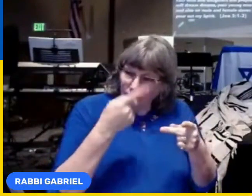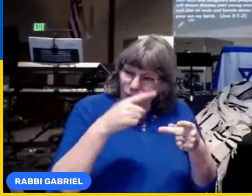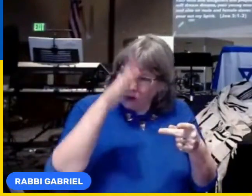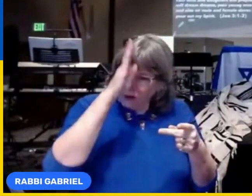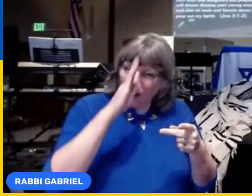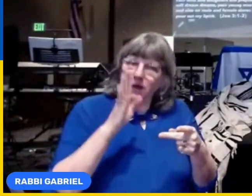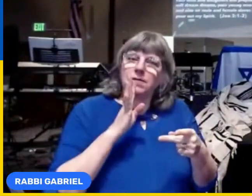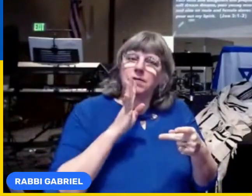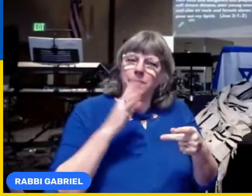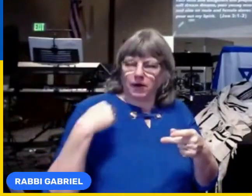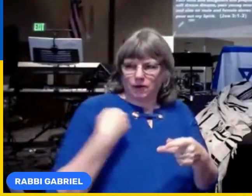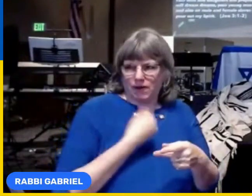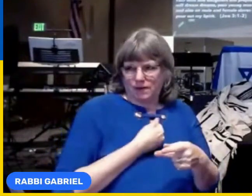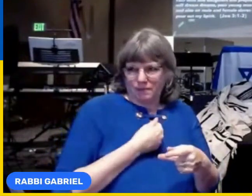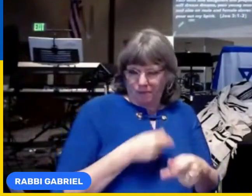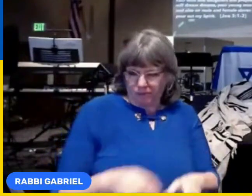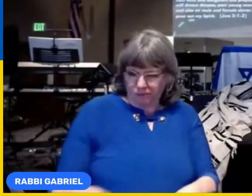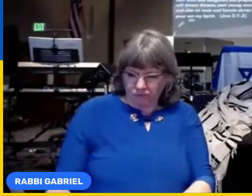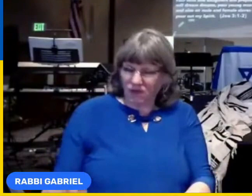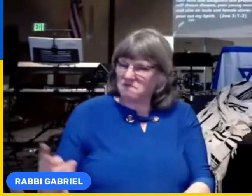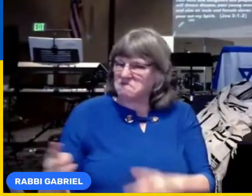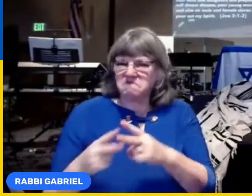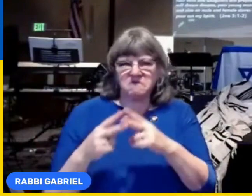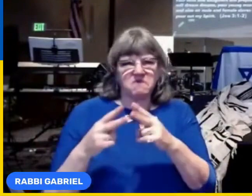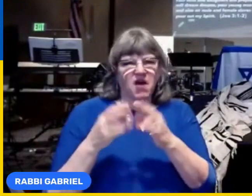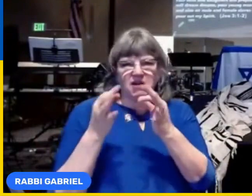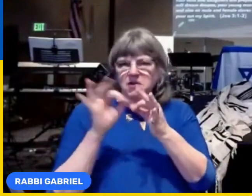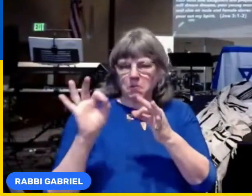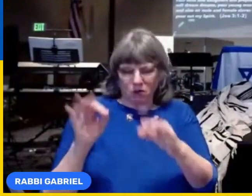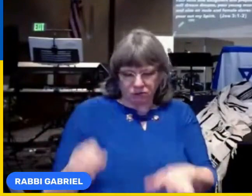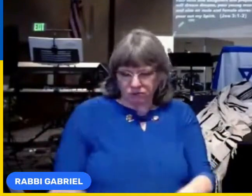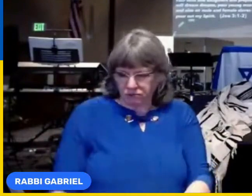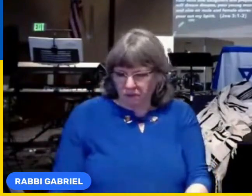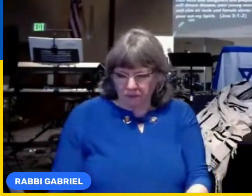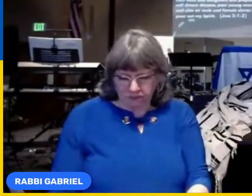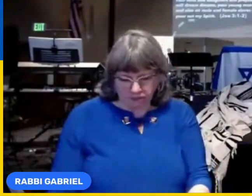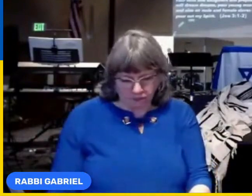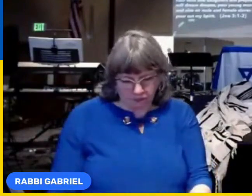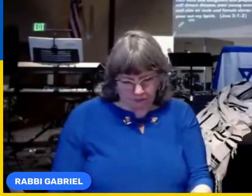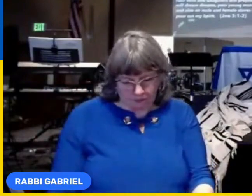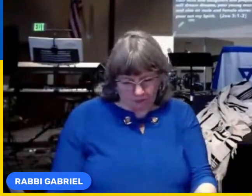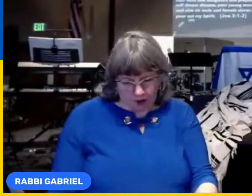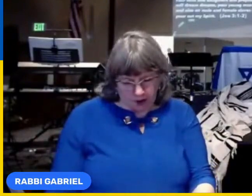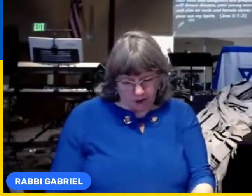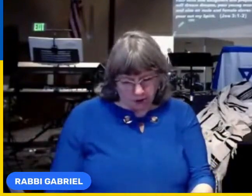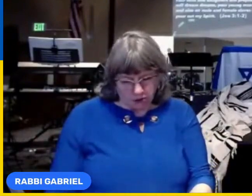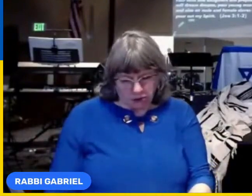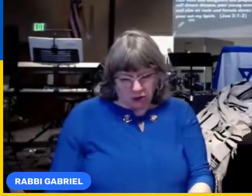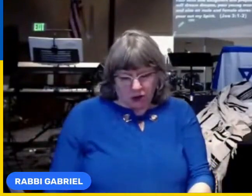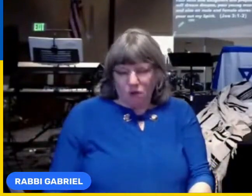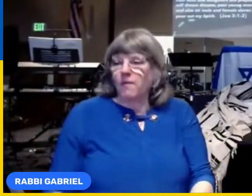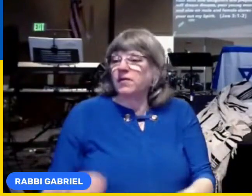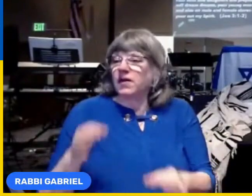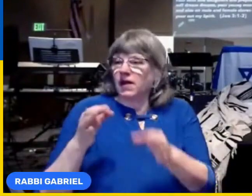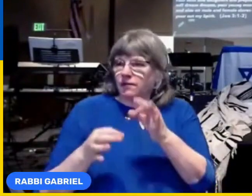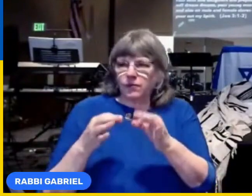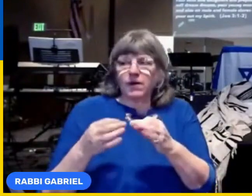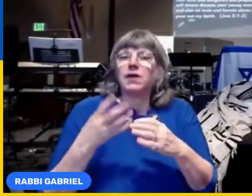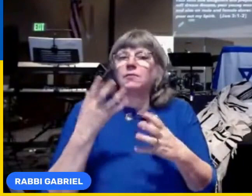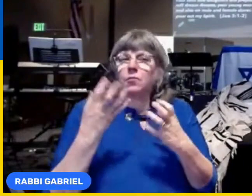very simple. It's very simple. We place ourselves in a position to hear the bat kol.